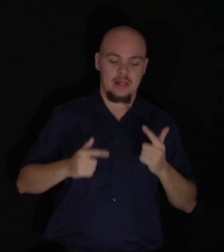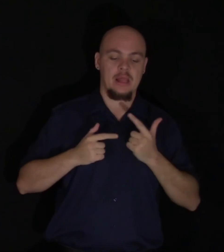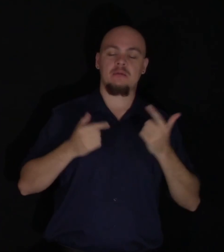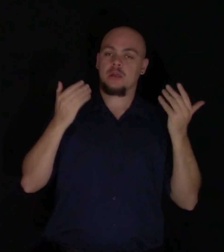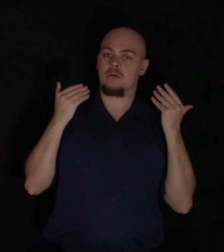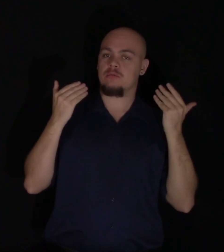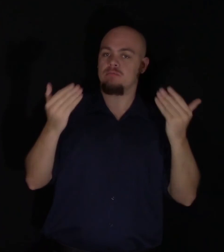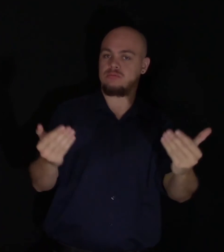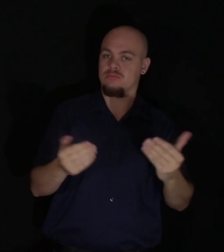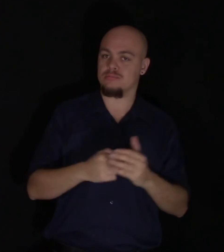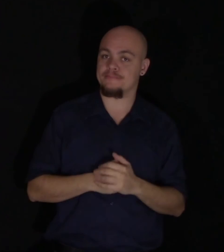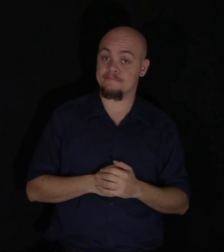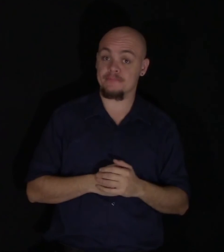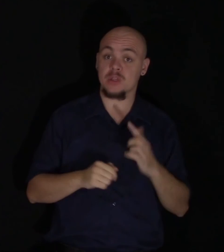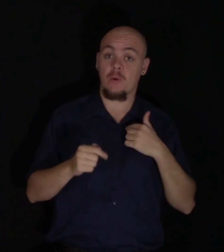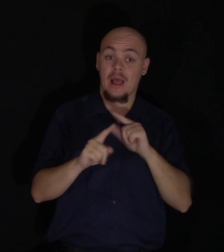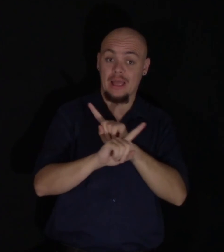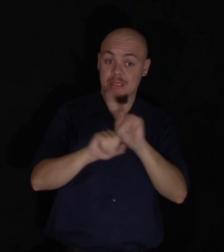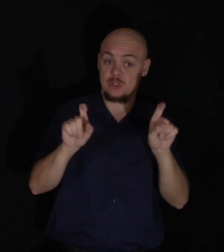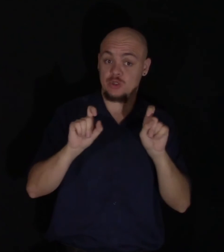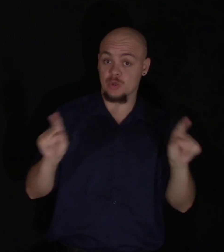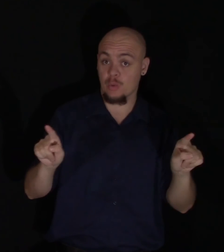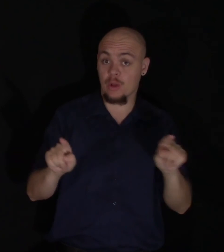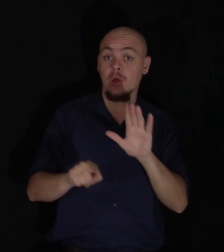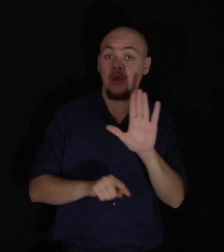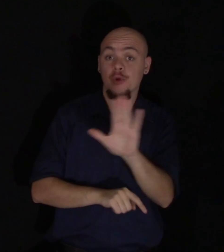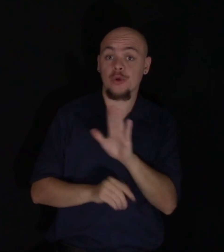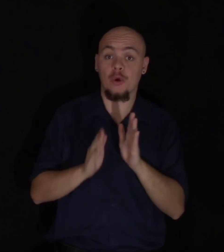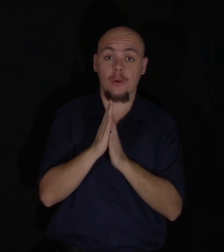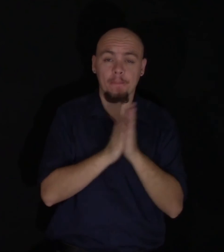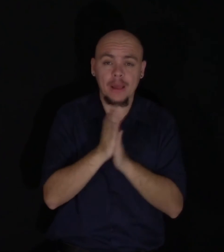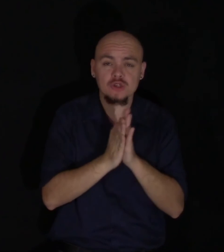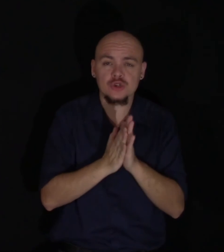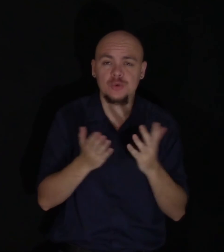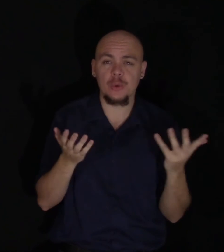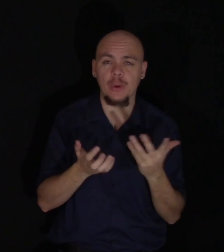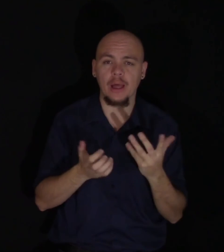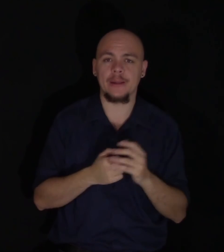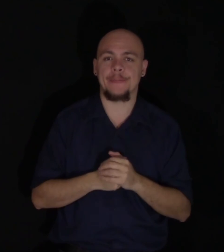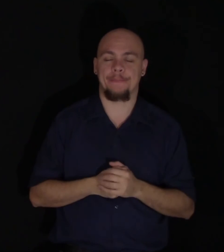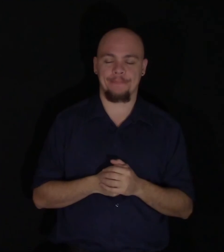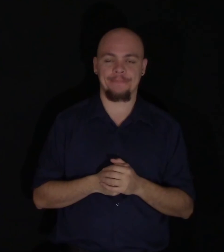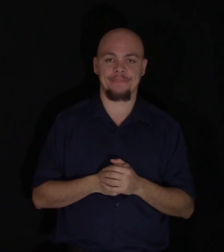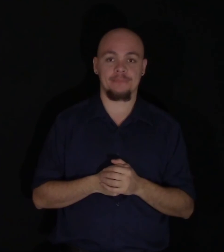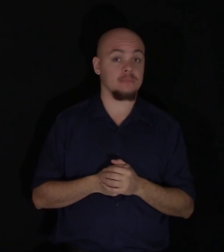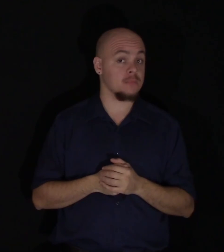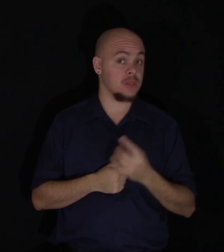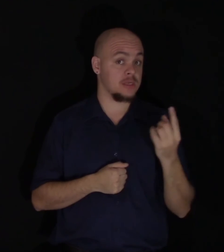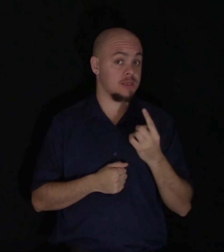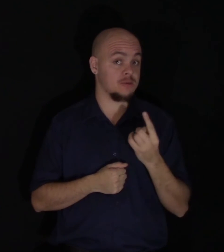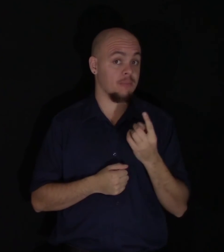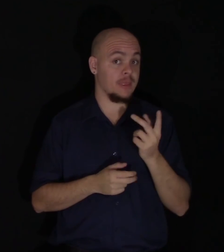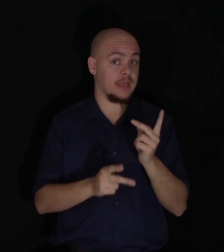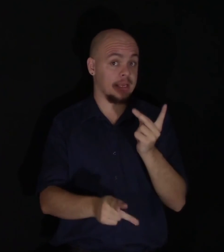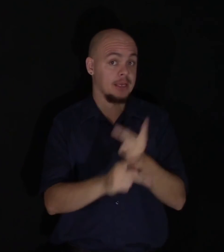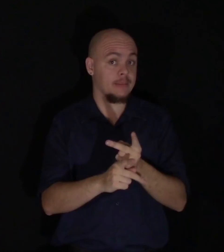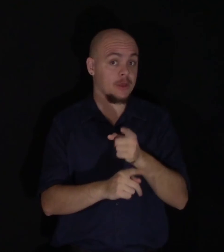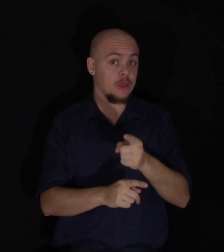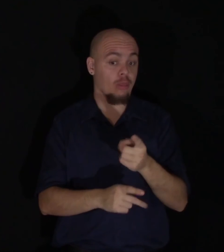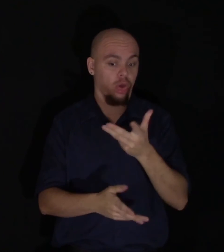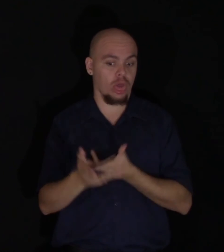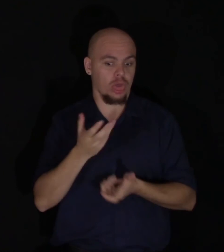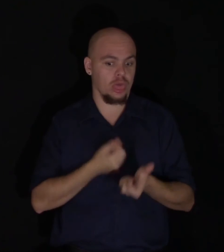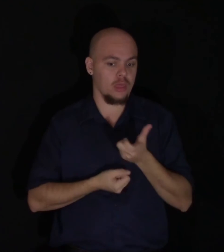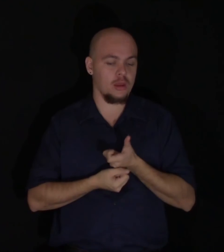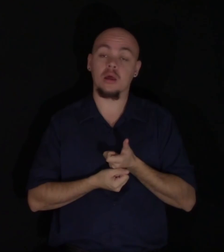I ask you, what are you passionate about? And is there anything that's holding you back? And if so,